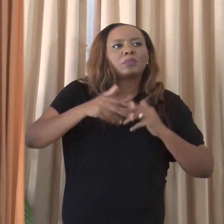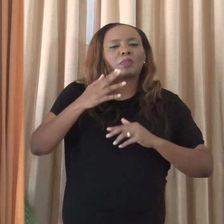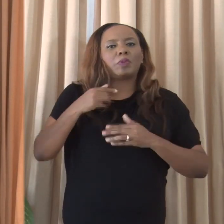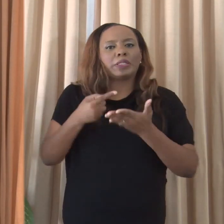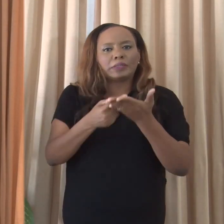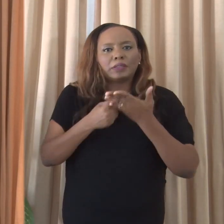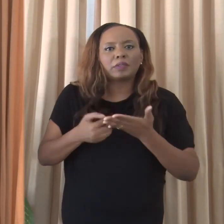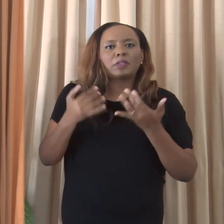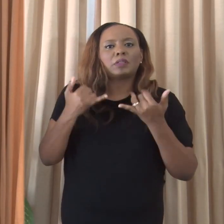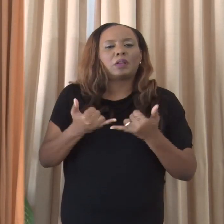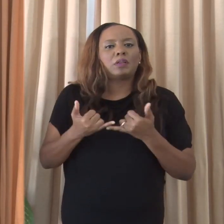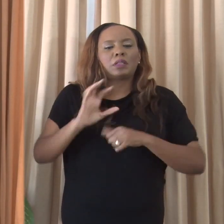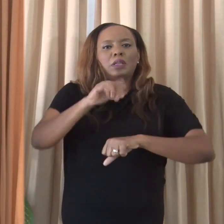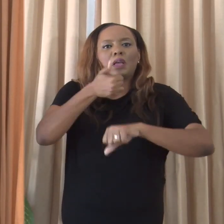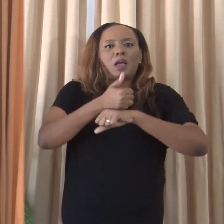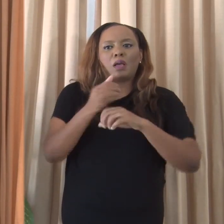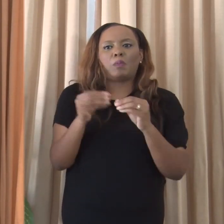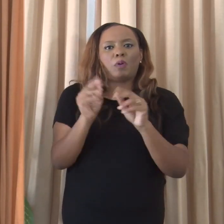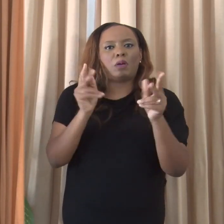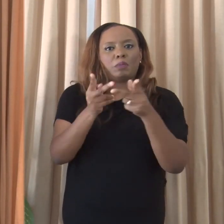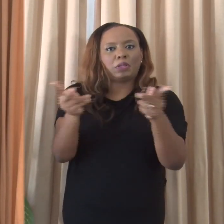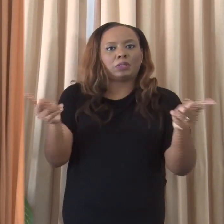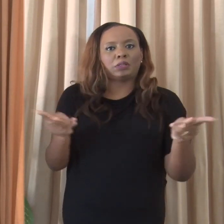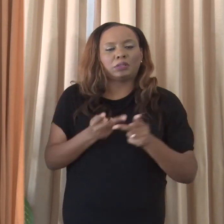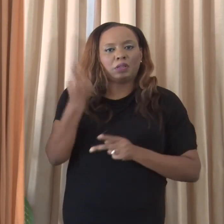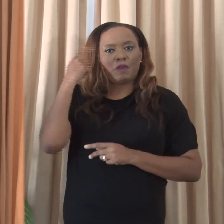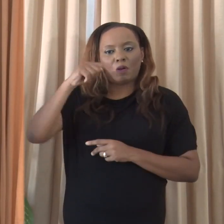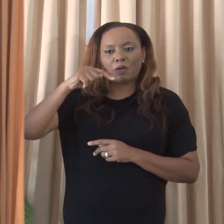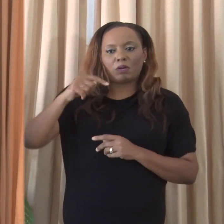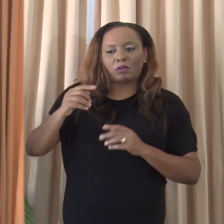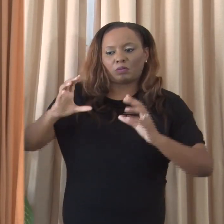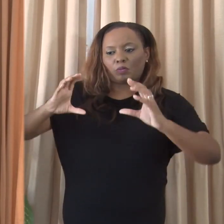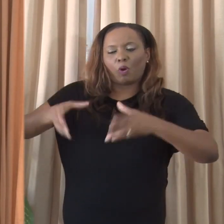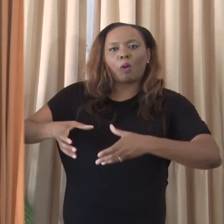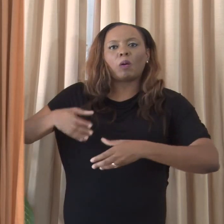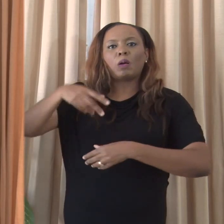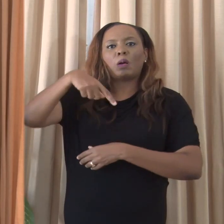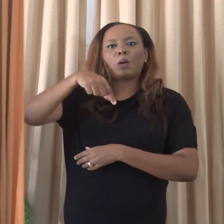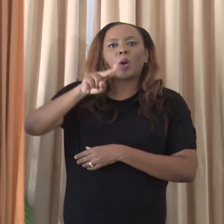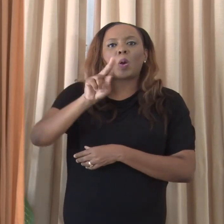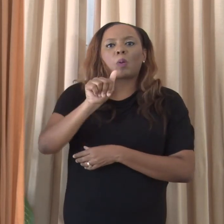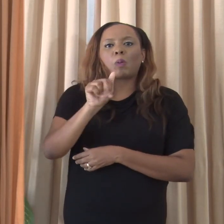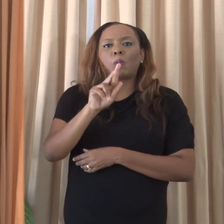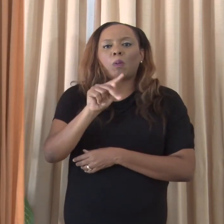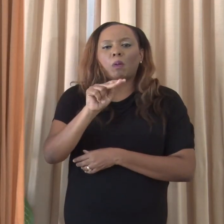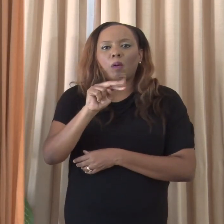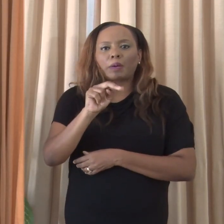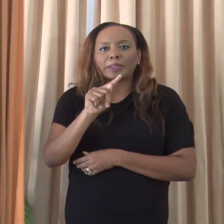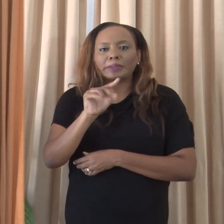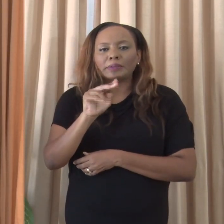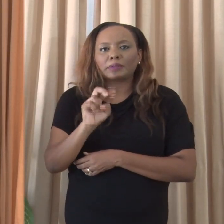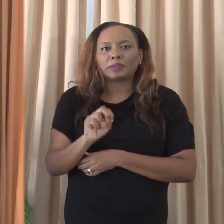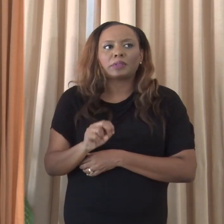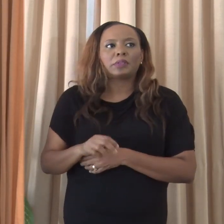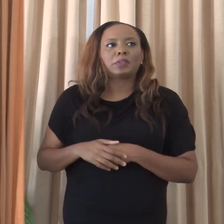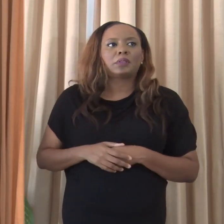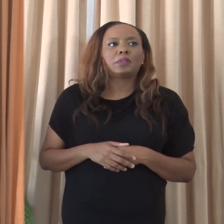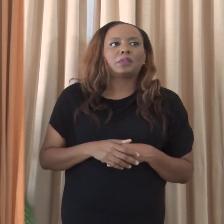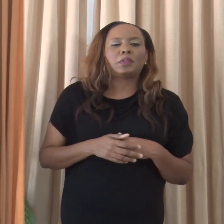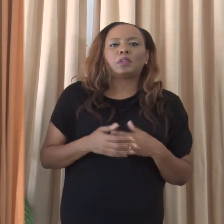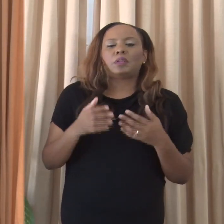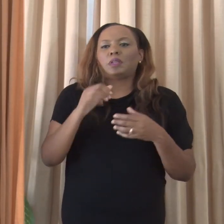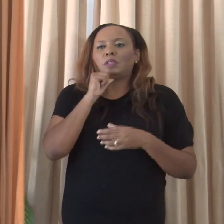discussion with hotels has begun, because that gives us an opportunity to use plant that is already established. You don't have to come and build it and spend a lot of